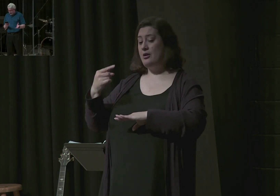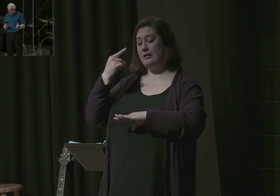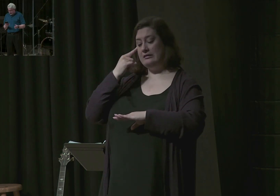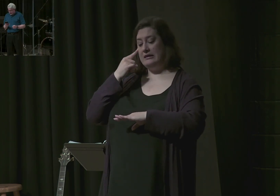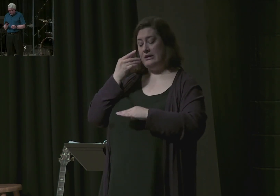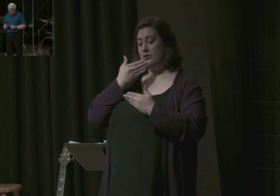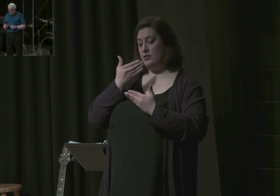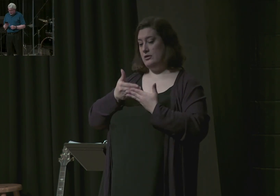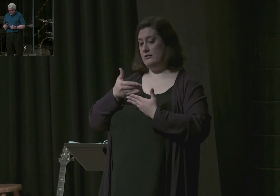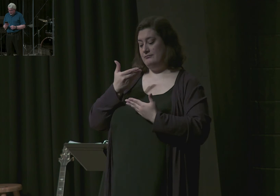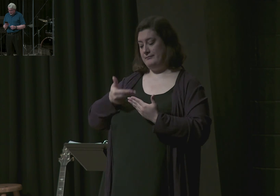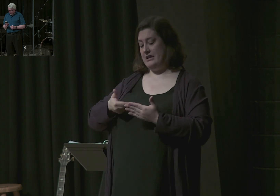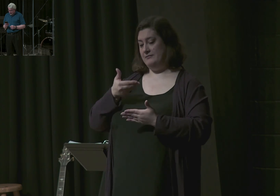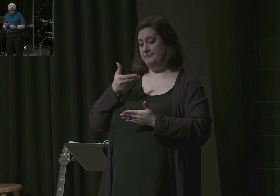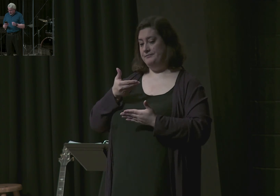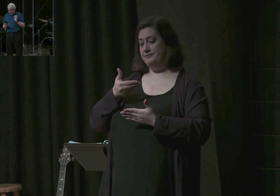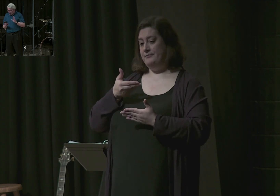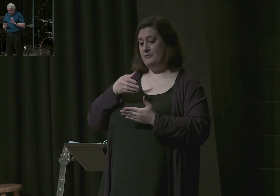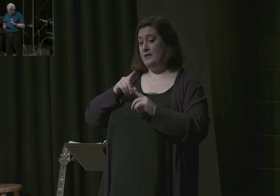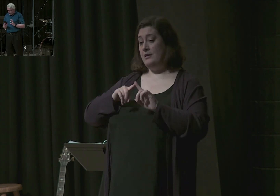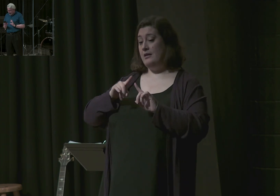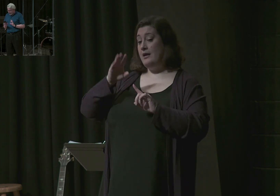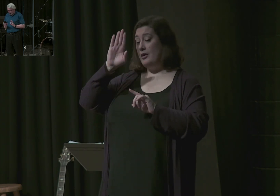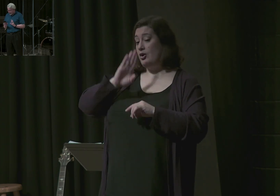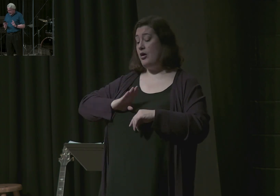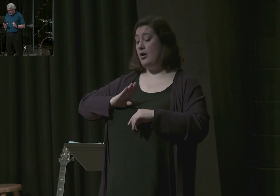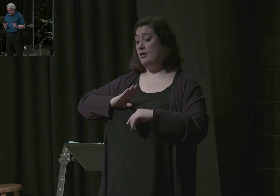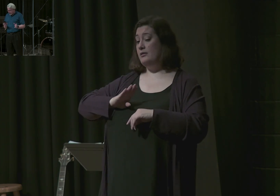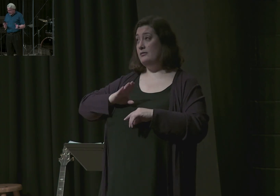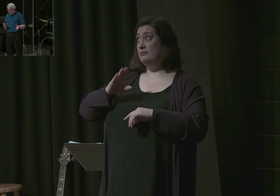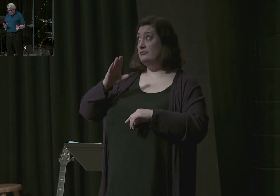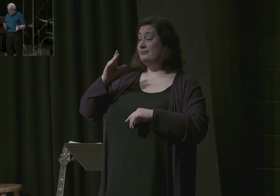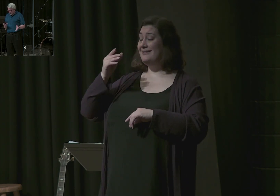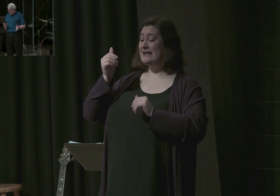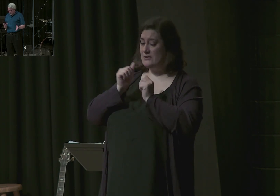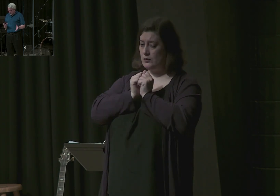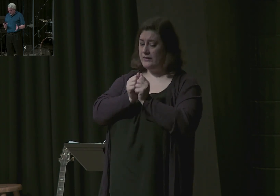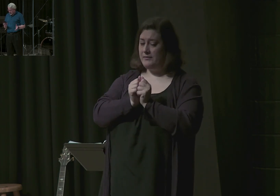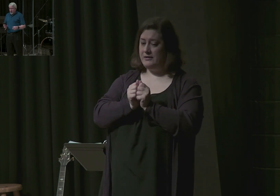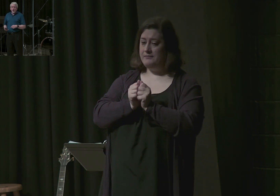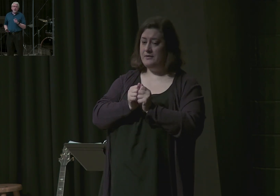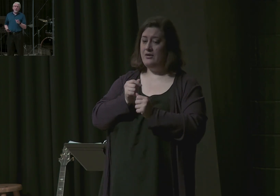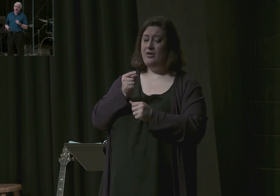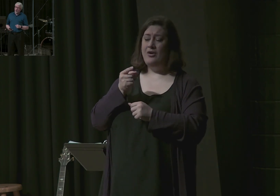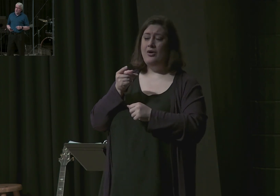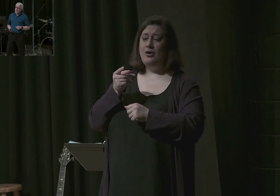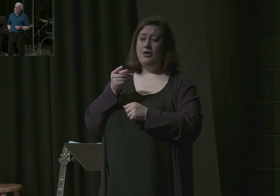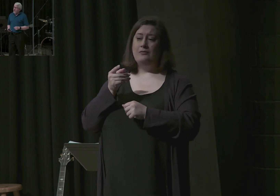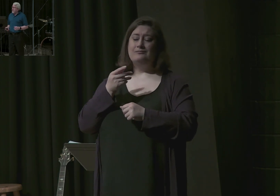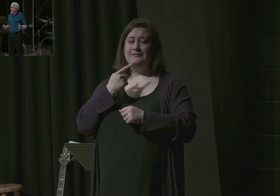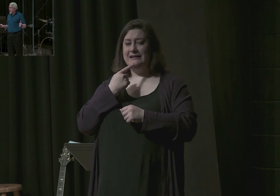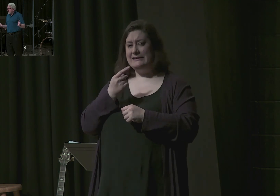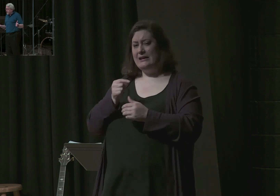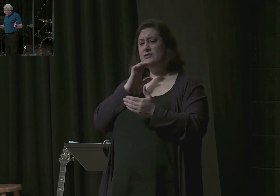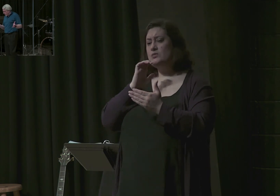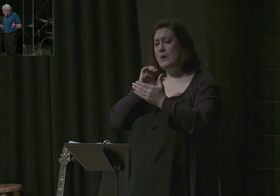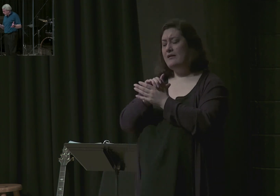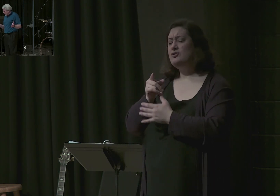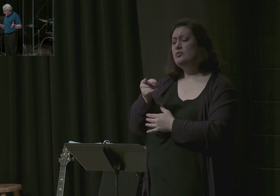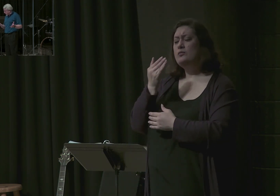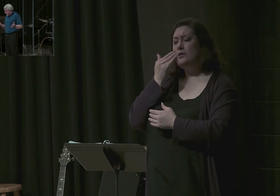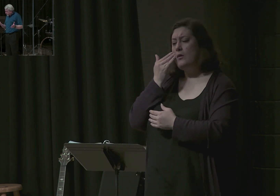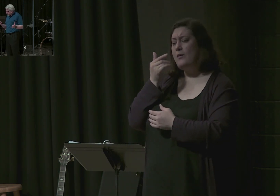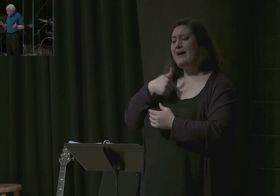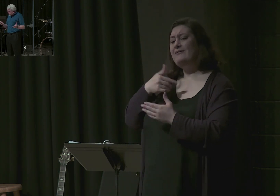as he did before, but the God of my father has been with me. You know that I have served